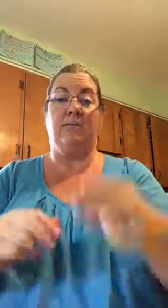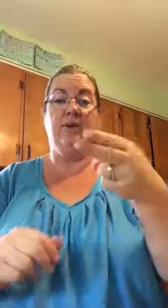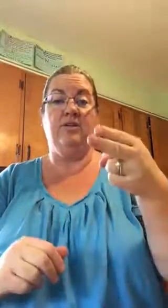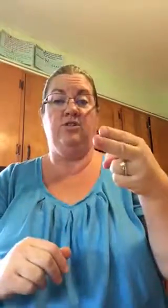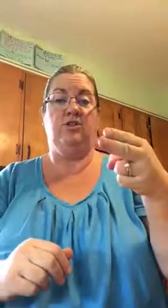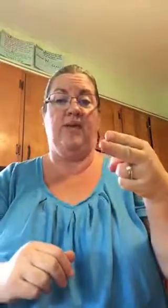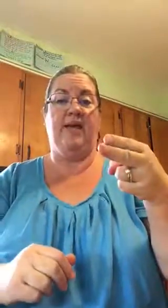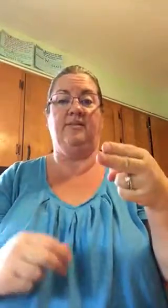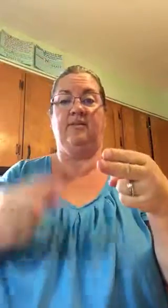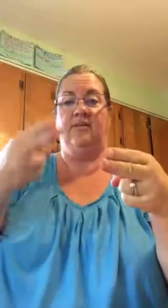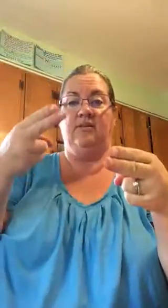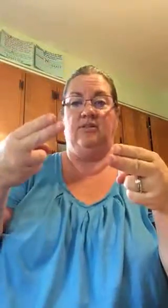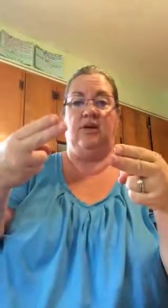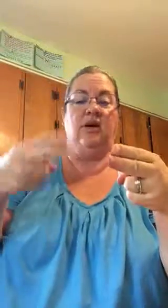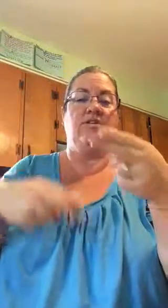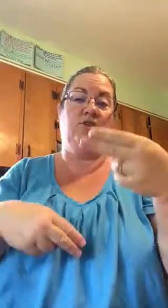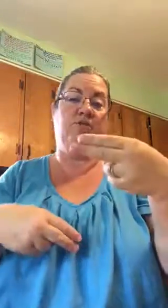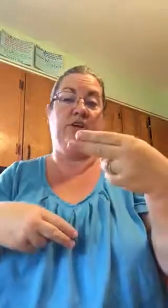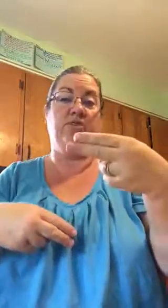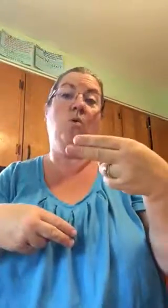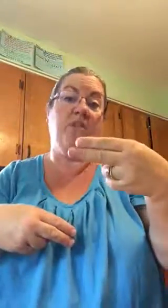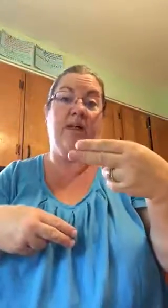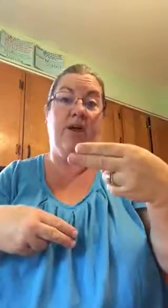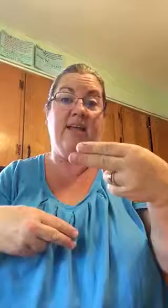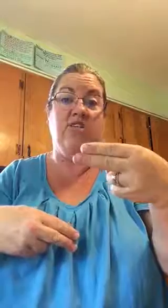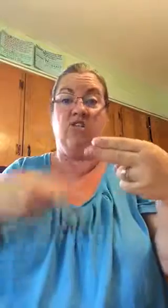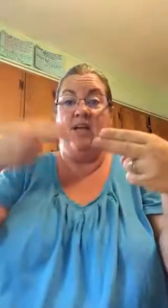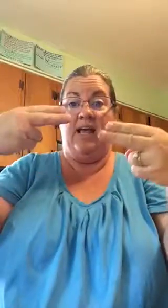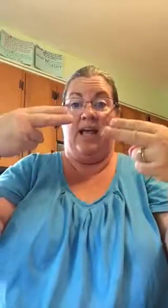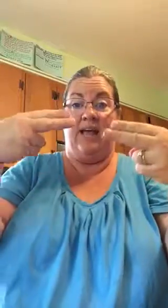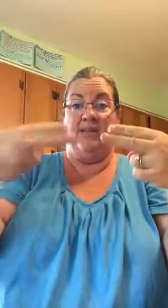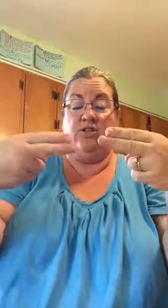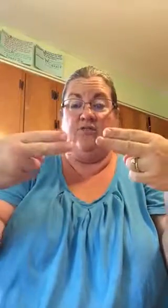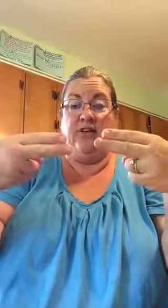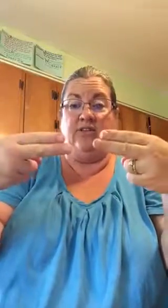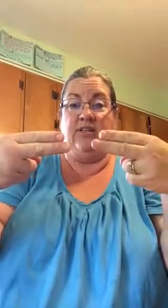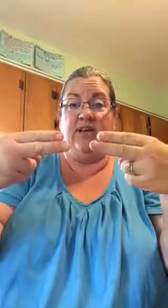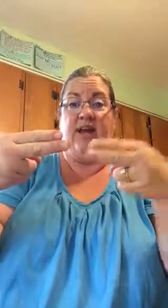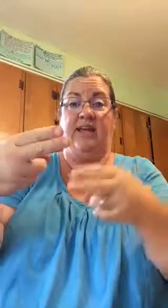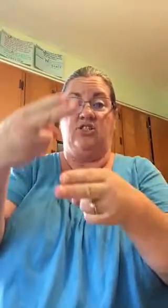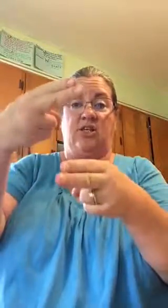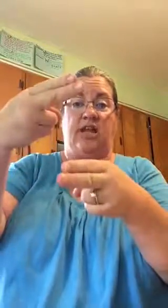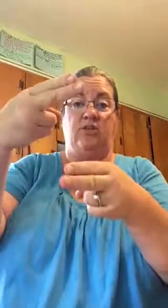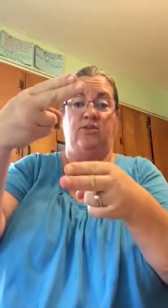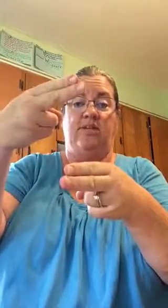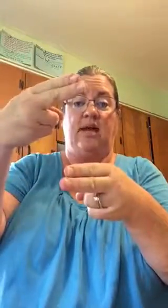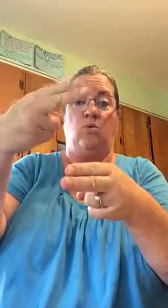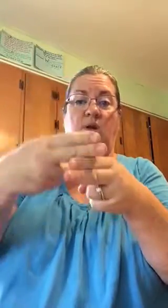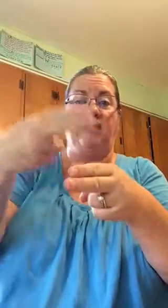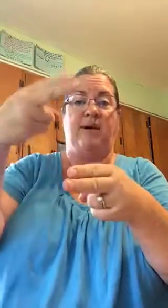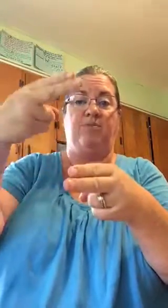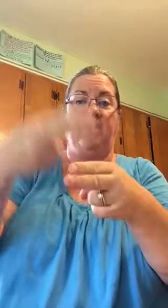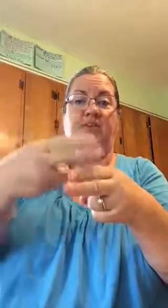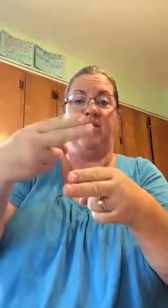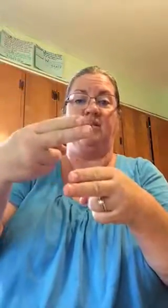Name. 2 hands, or 2 fingers or the letter H, and 2 fingers the letter H, and you stack one on top of the other and